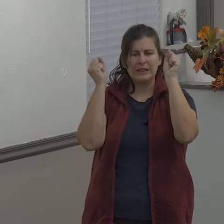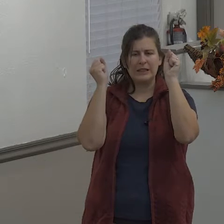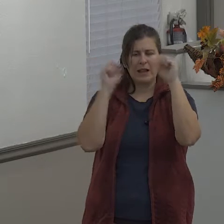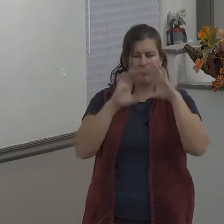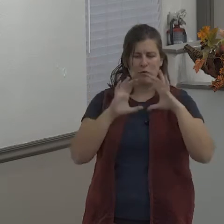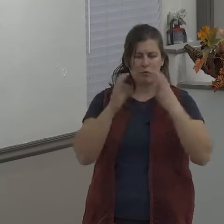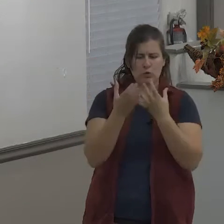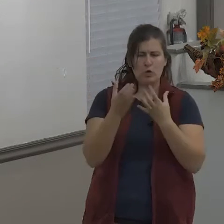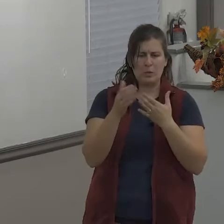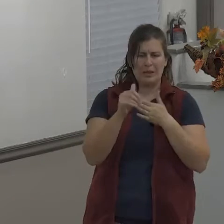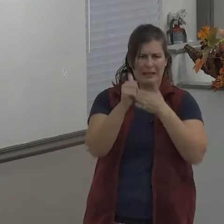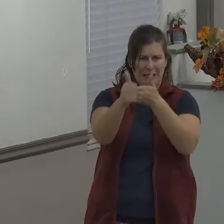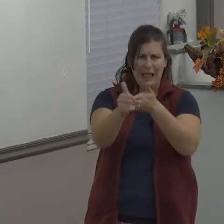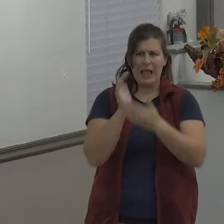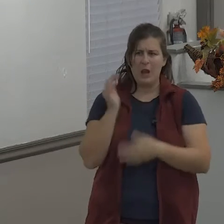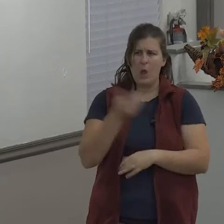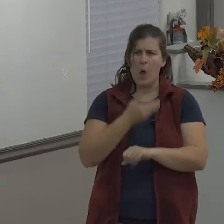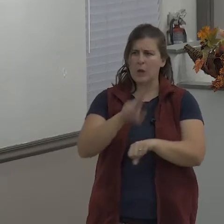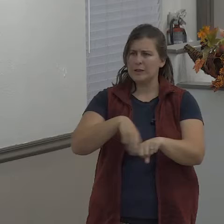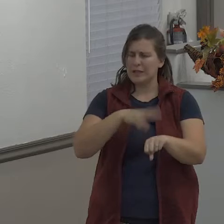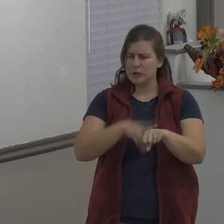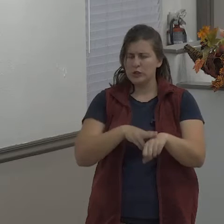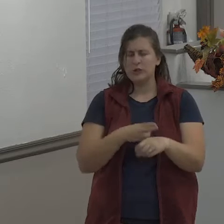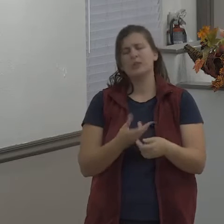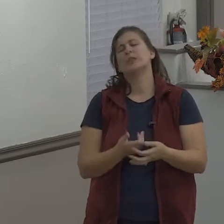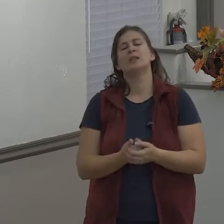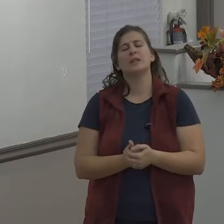and administration that we had in place.